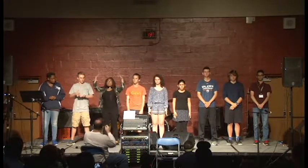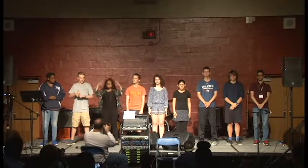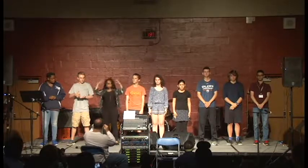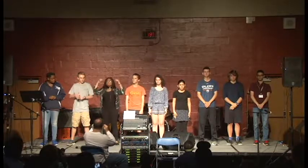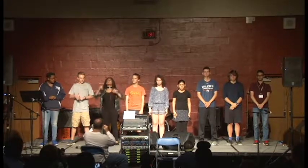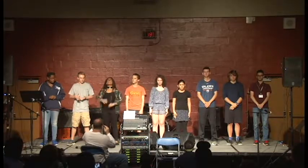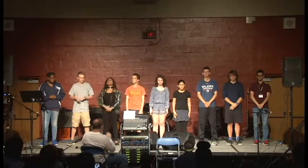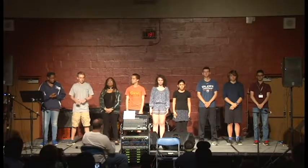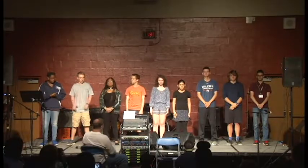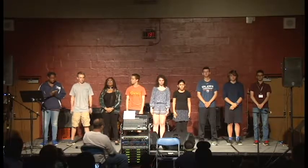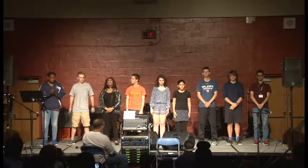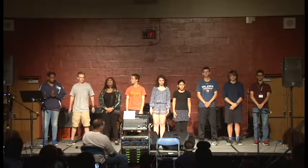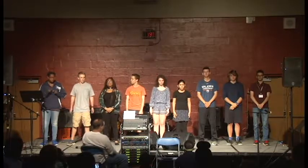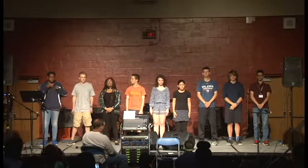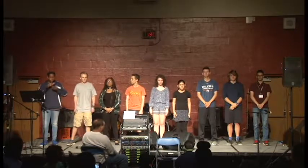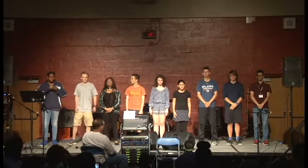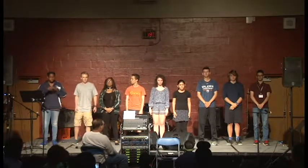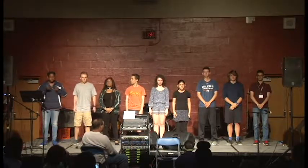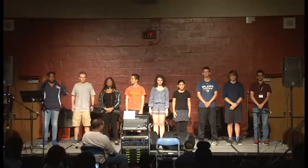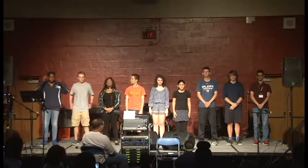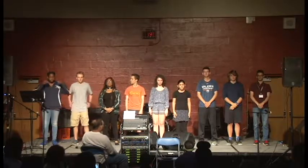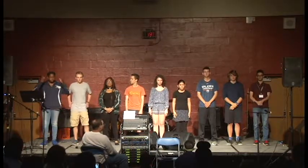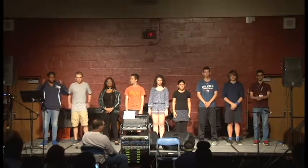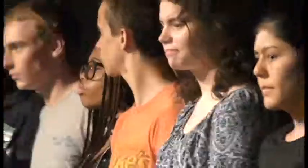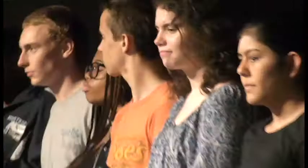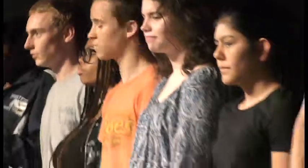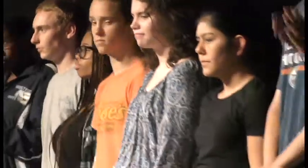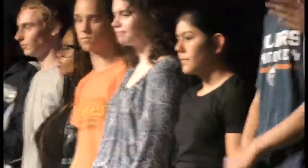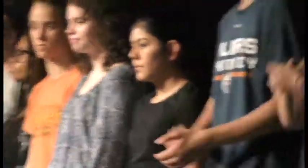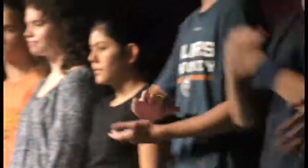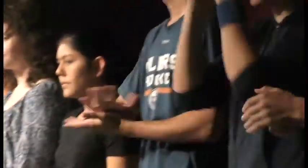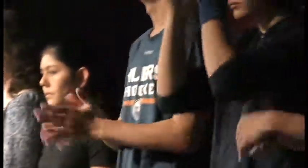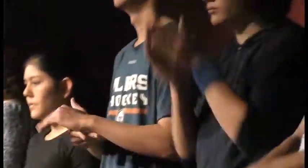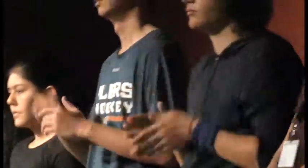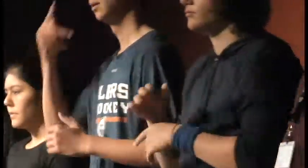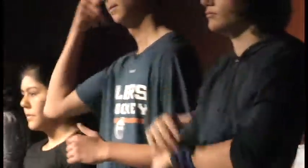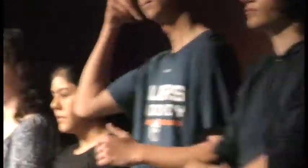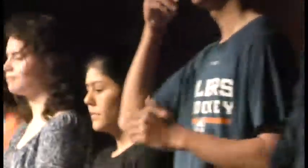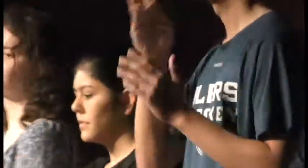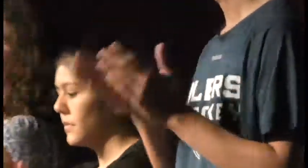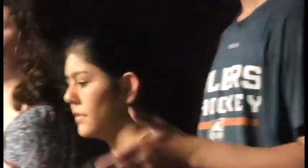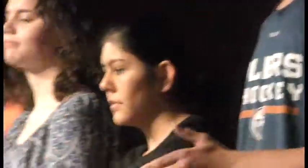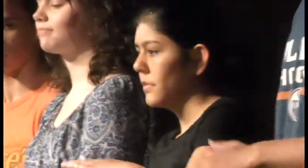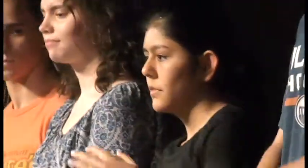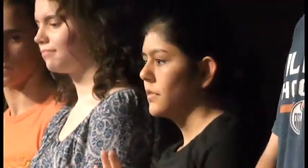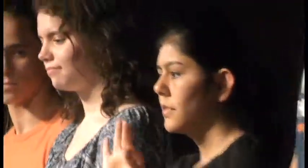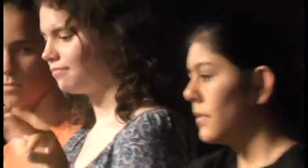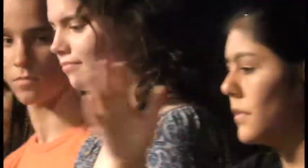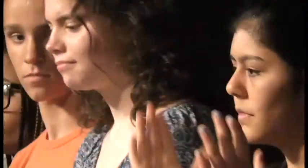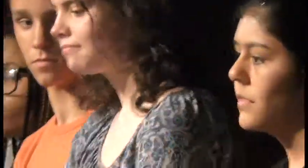astronauts. Be champions. Be truth seekers. Be students, be teachers, be politicians, be preachers,